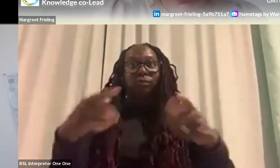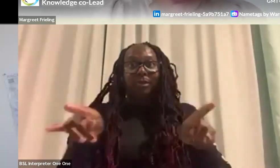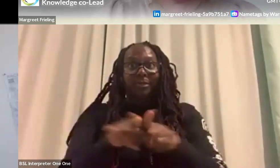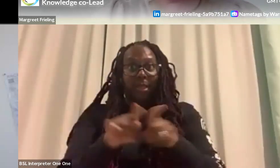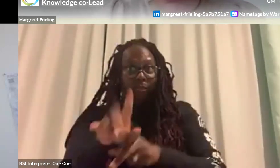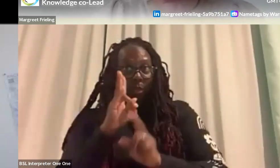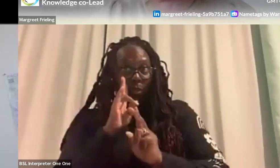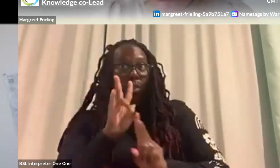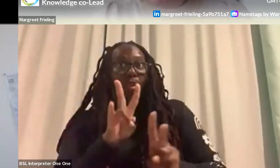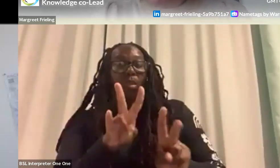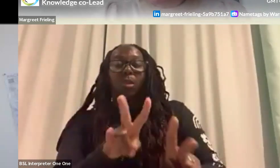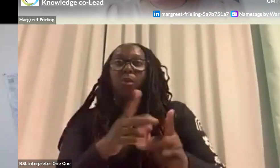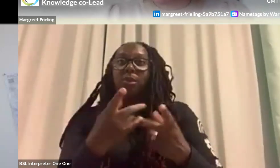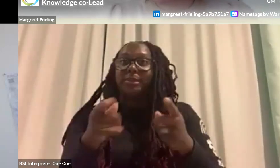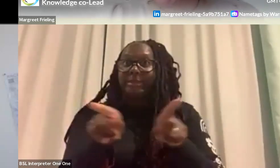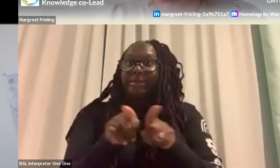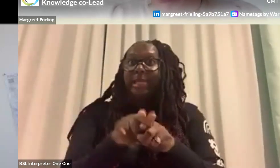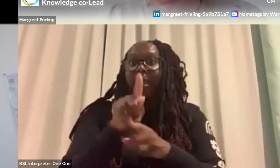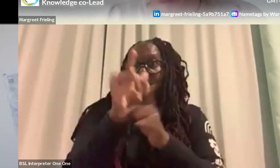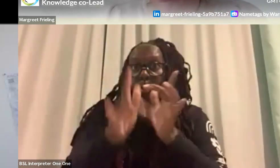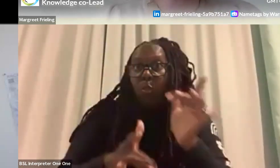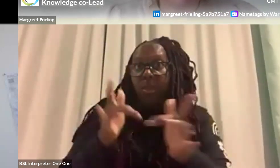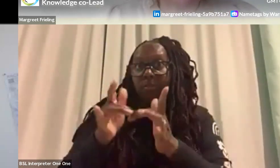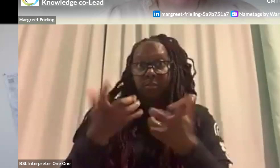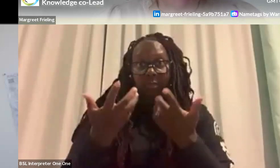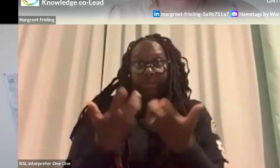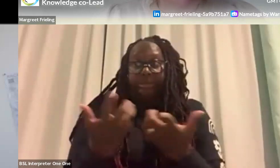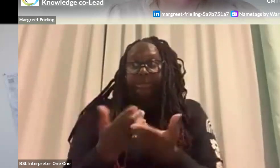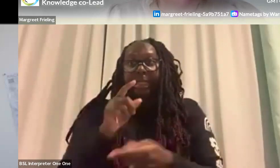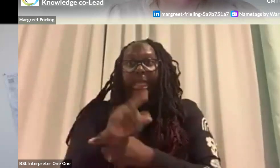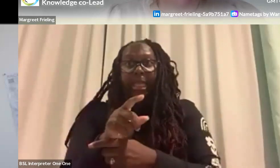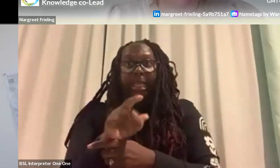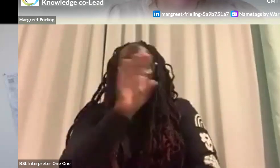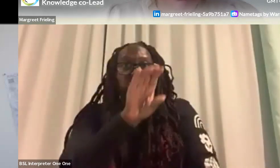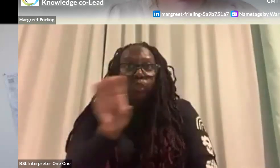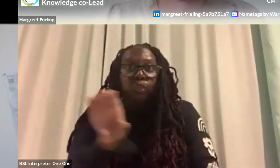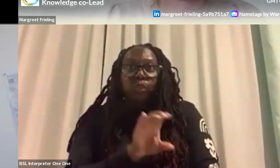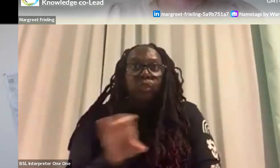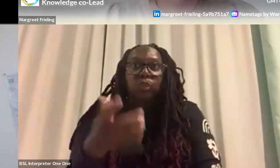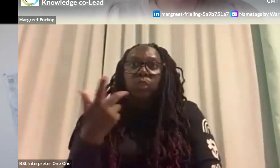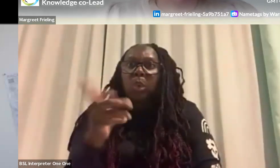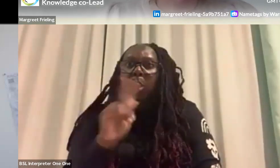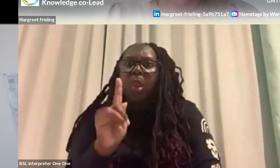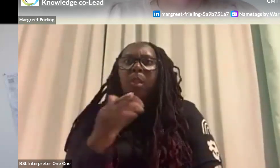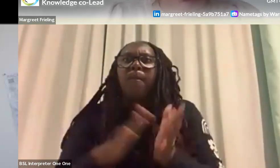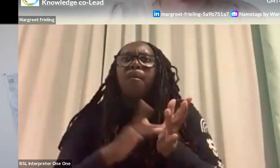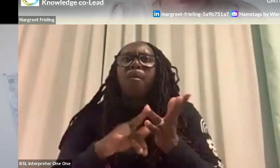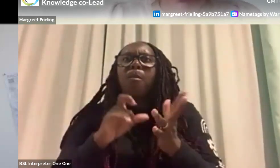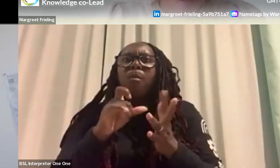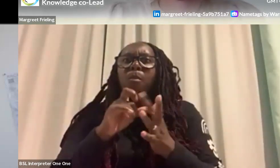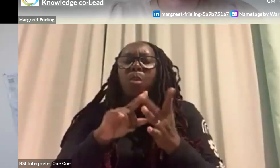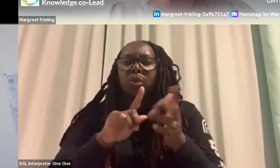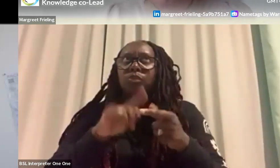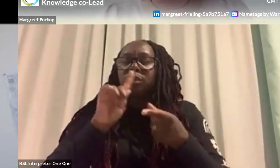on wellbeingeconomycourse.org. And for today's session, we're zooming in on one of the modules in this course, which is about